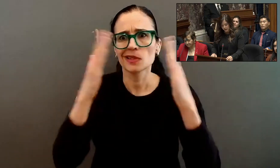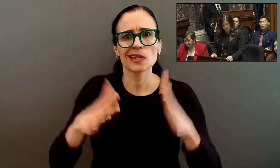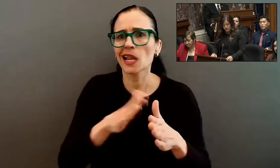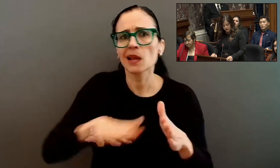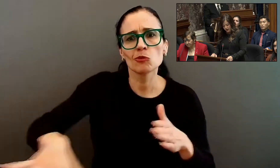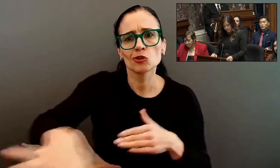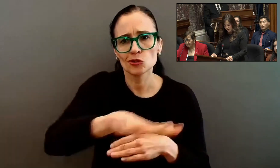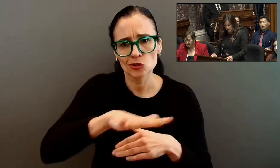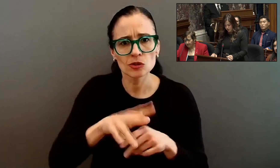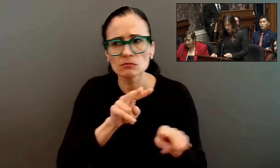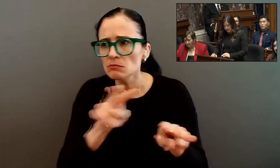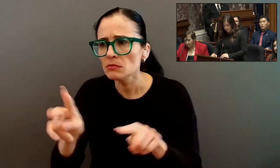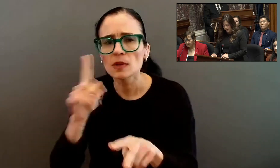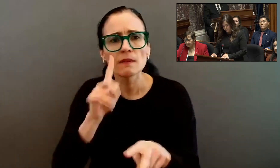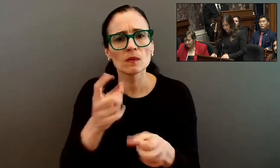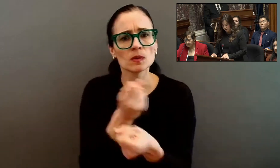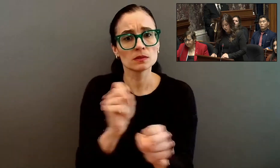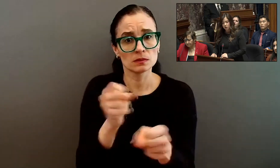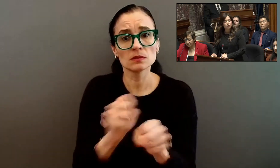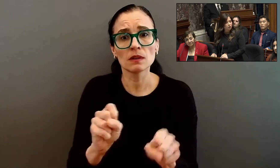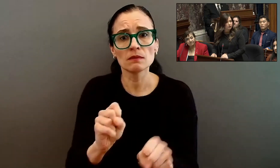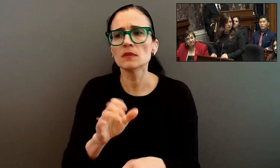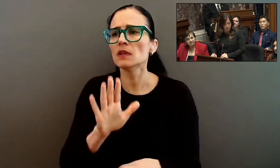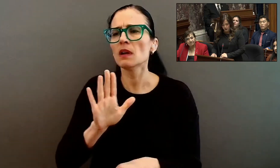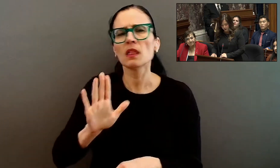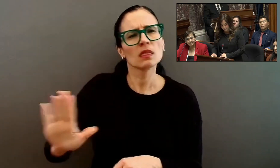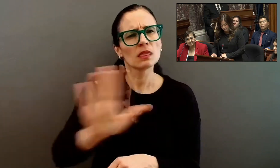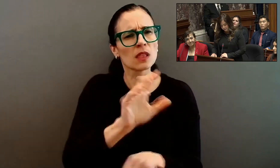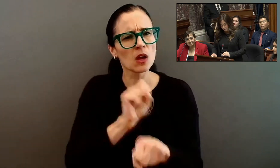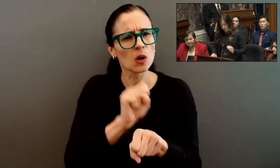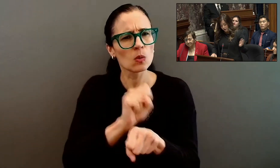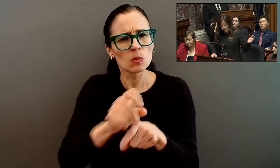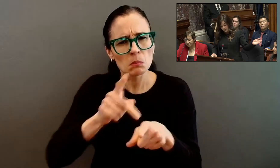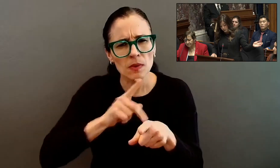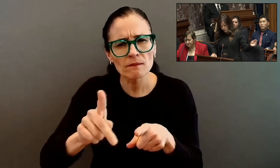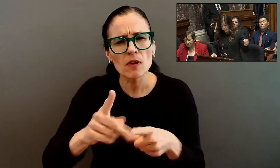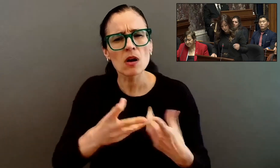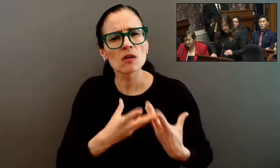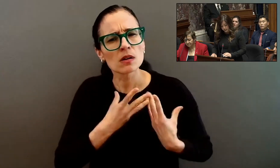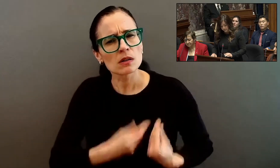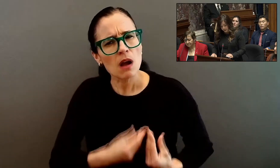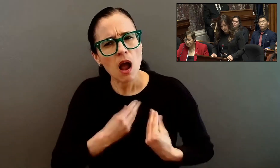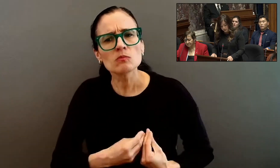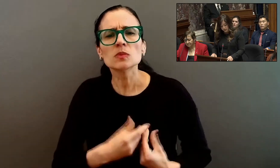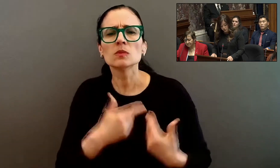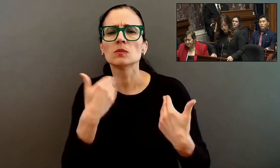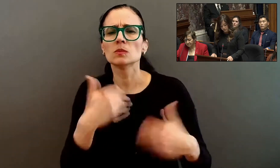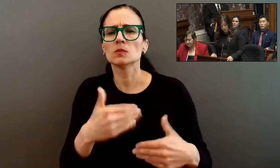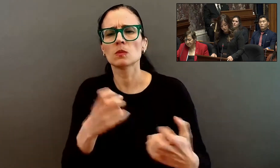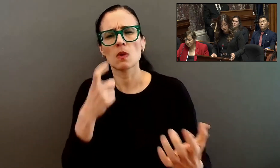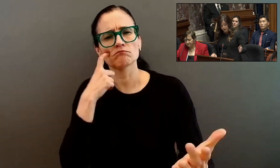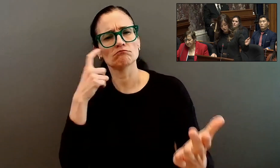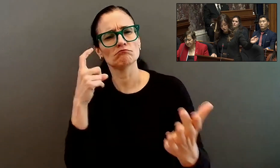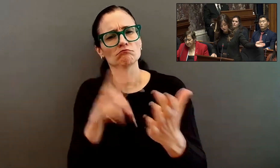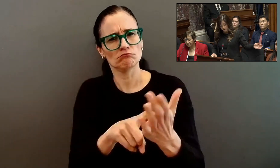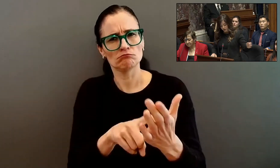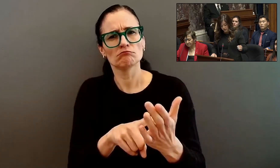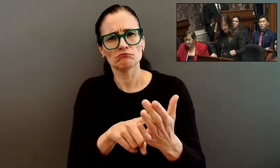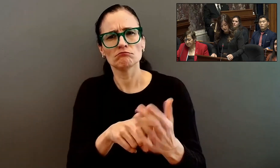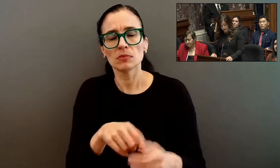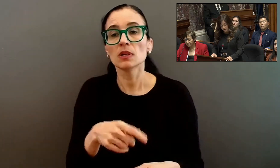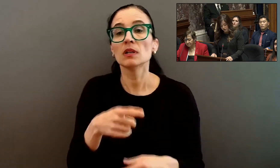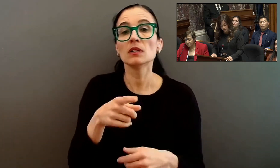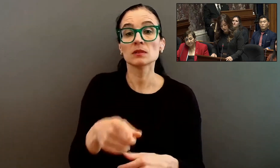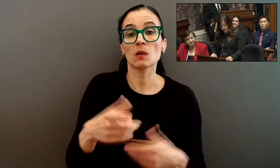to note that in this House, we are guided by those who know this work. The Minister of Public Safety and Solicitor General, the Minister of